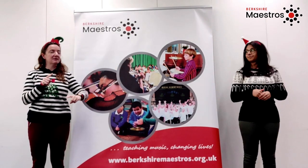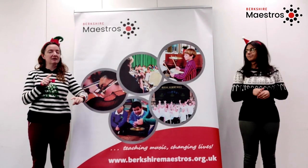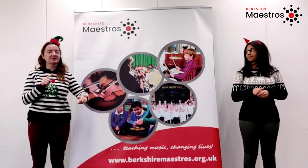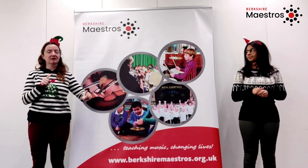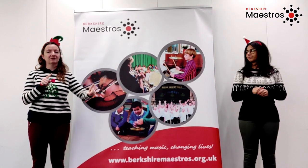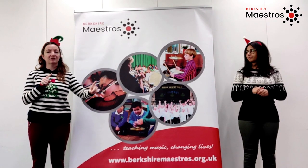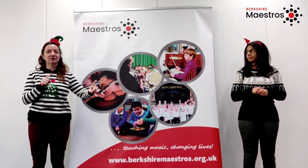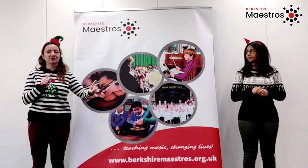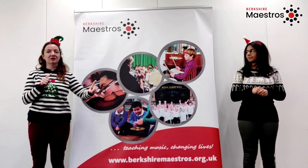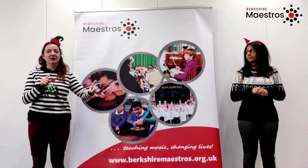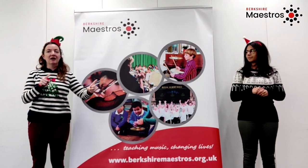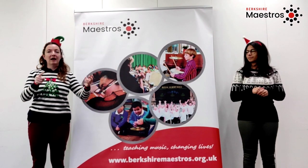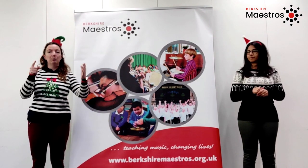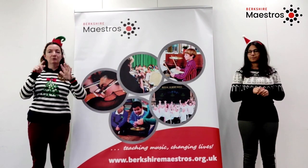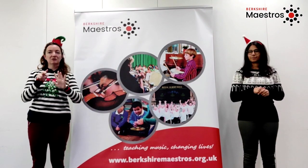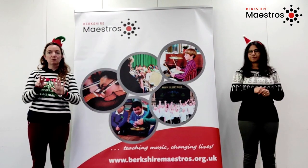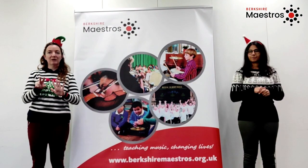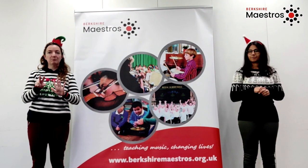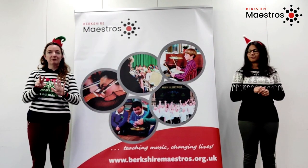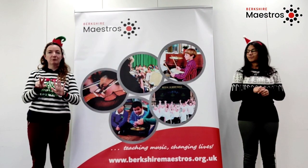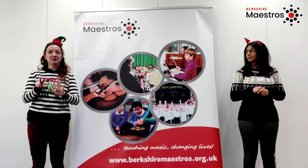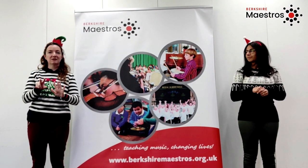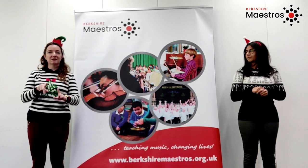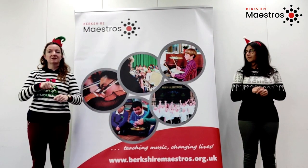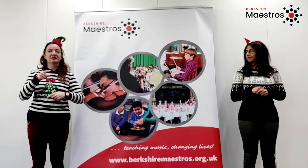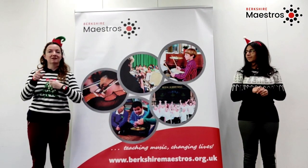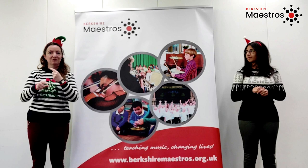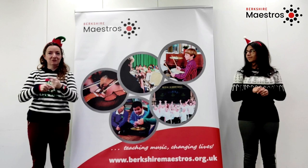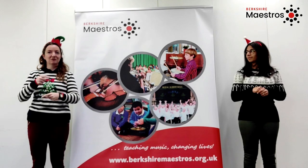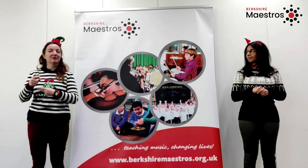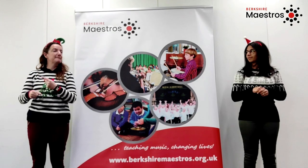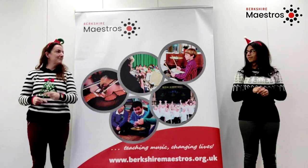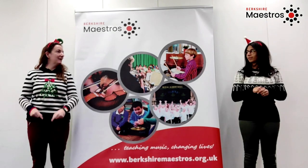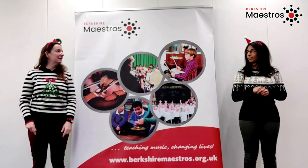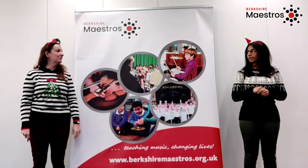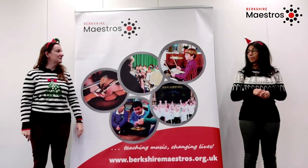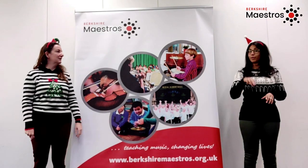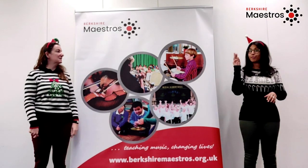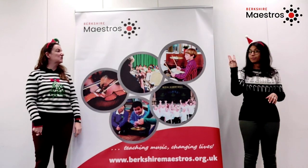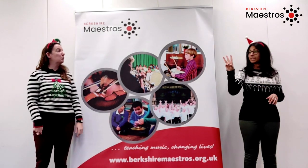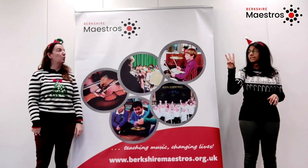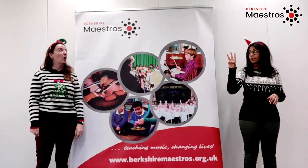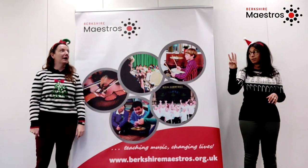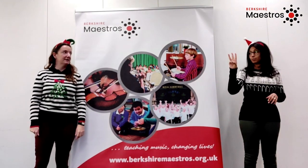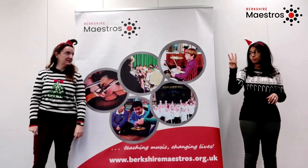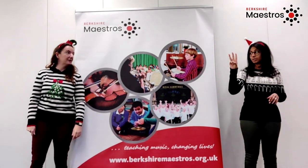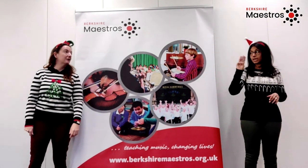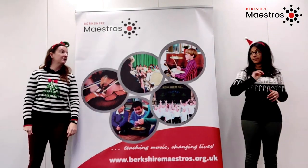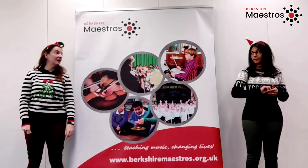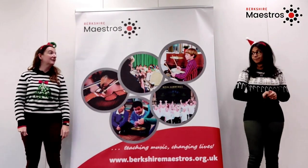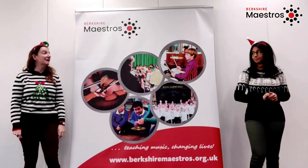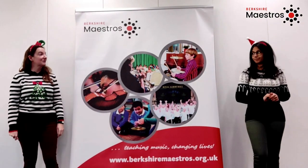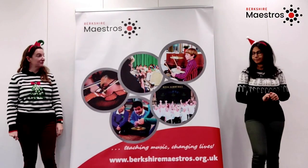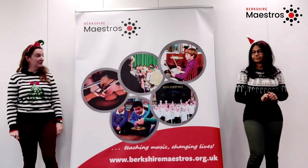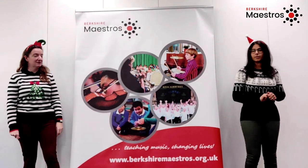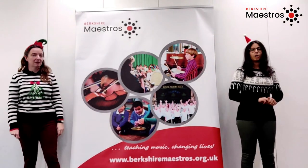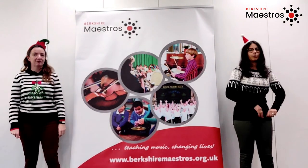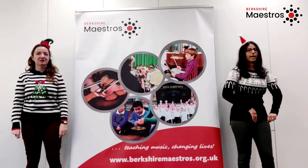their second version, and we will just wait before we start our second version. And then brilliant, but three times all together. That's right. So okay.